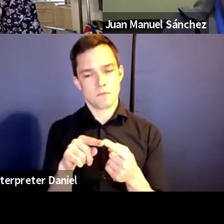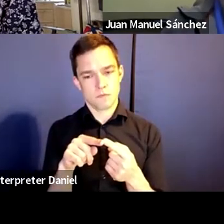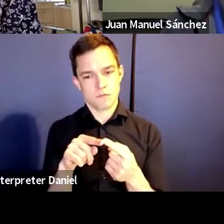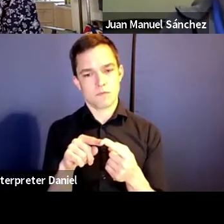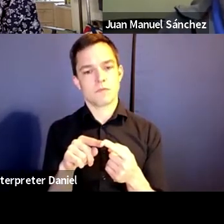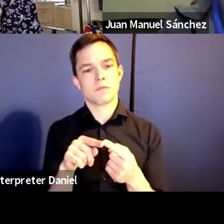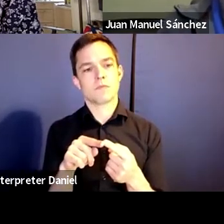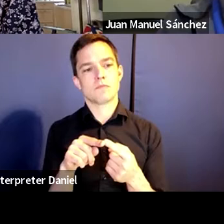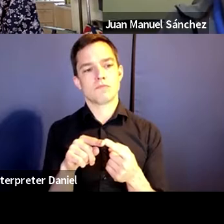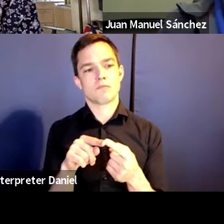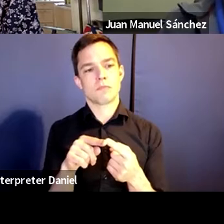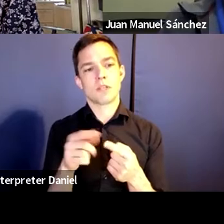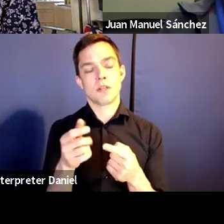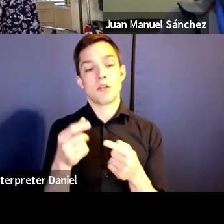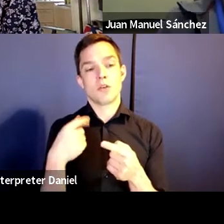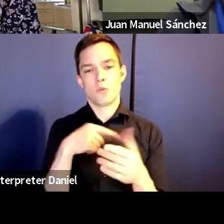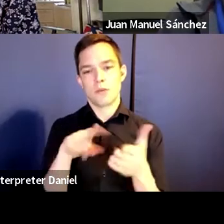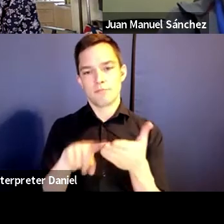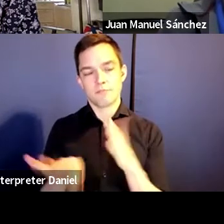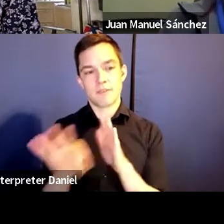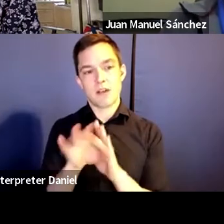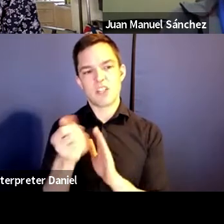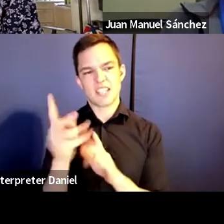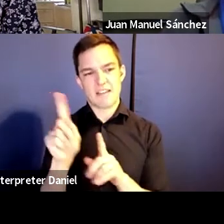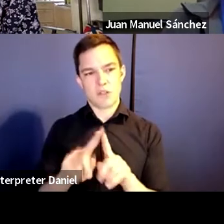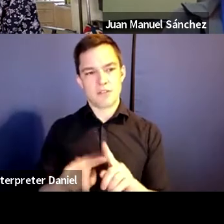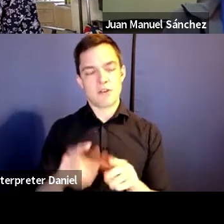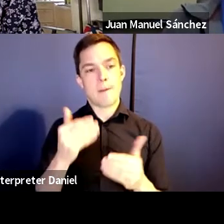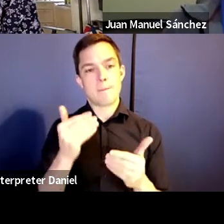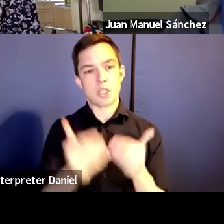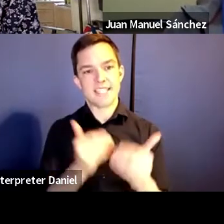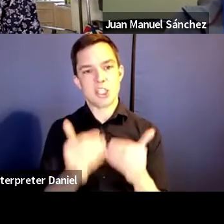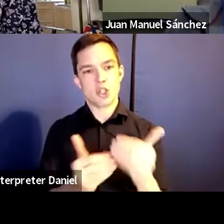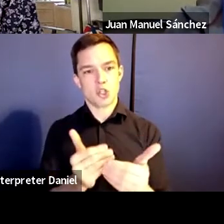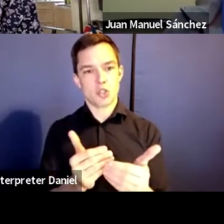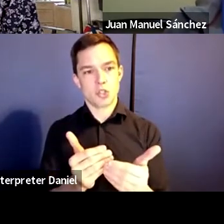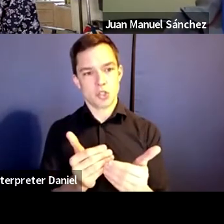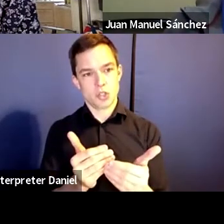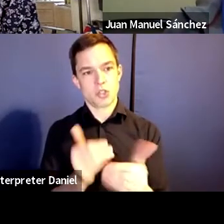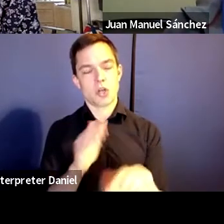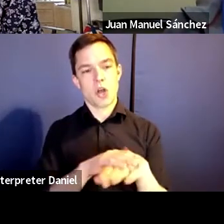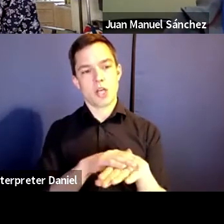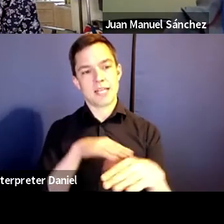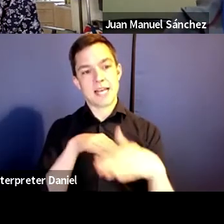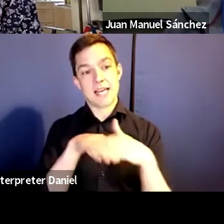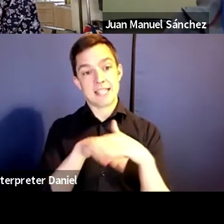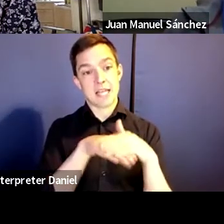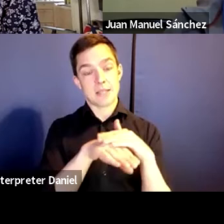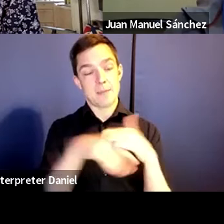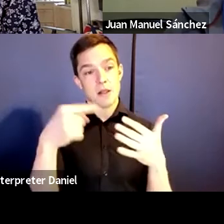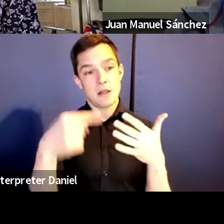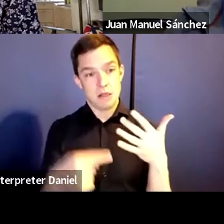our standard operational procedure, our procedure on accessibles.